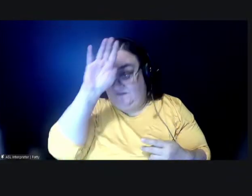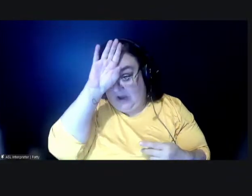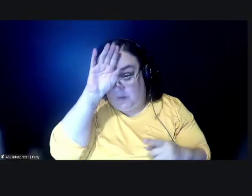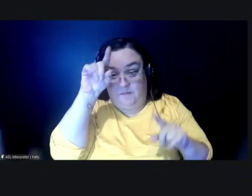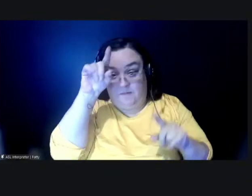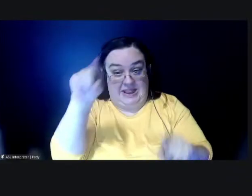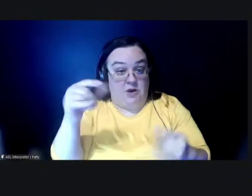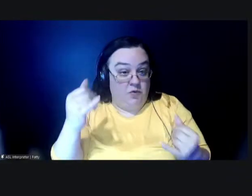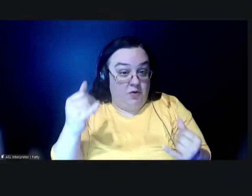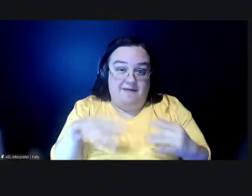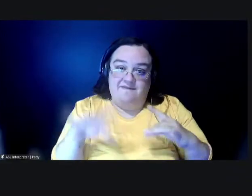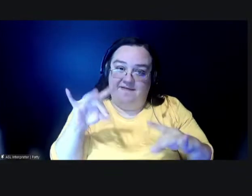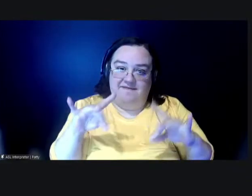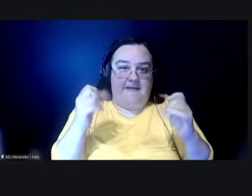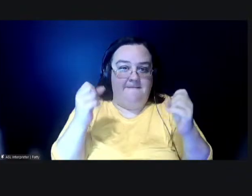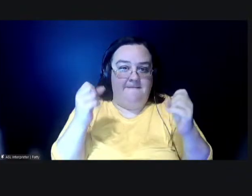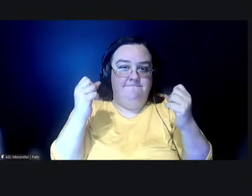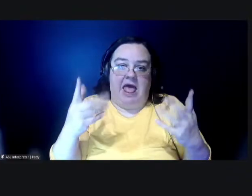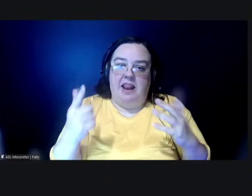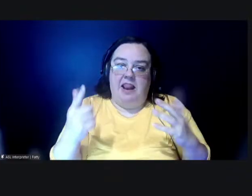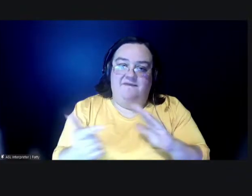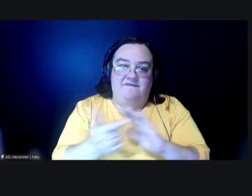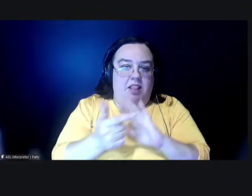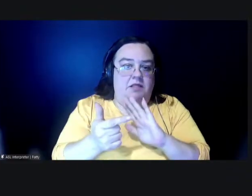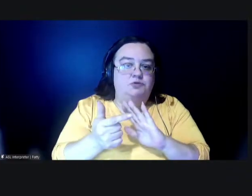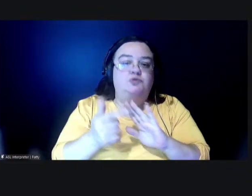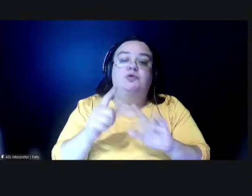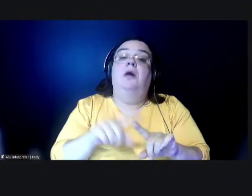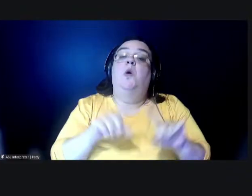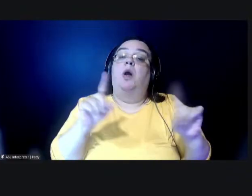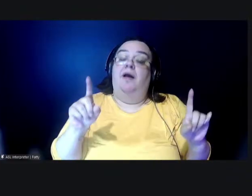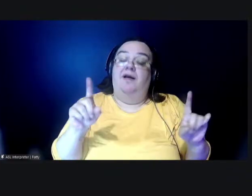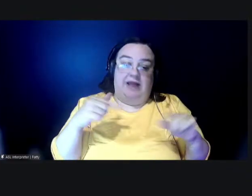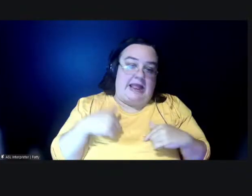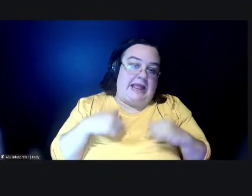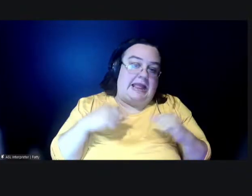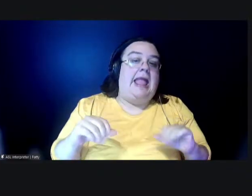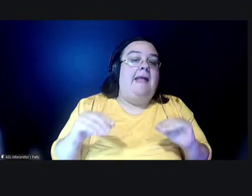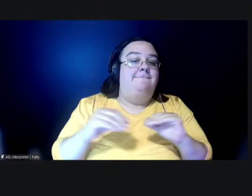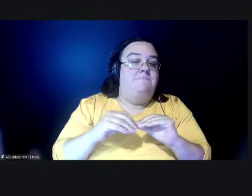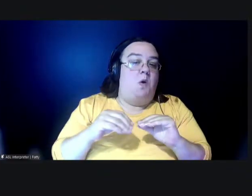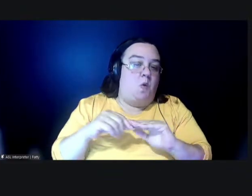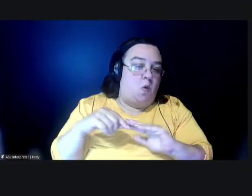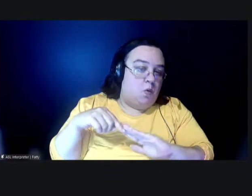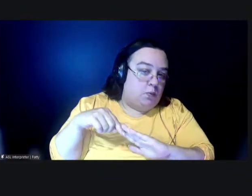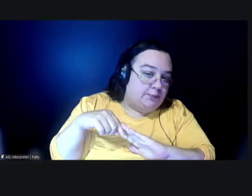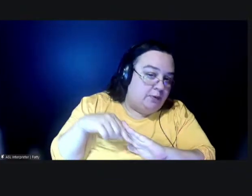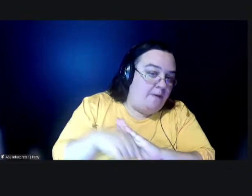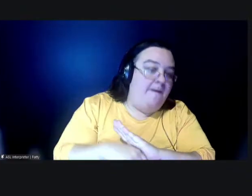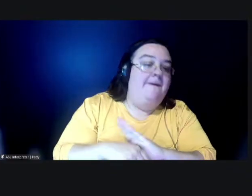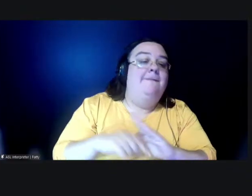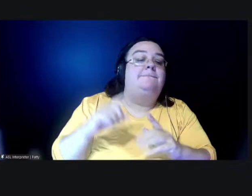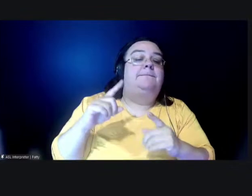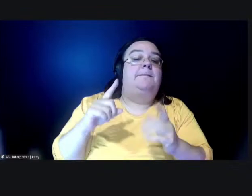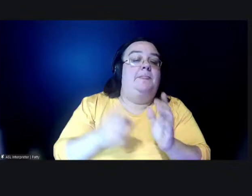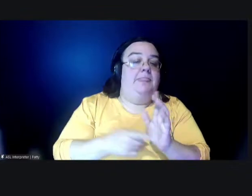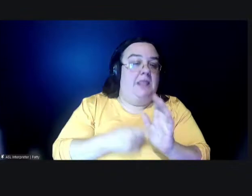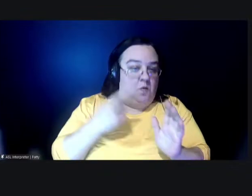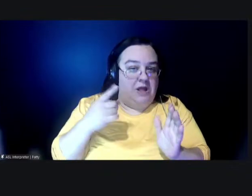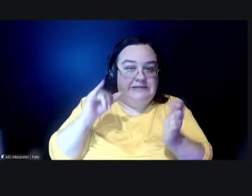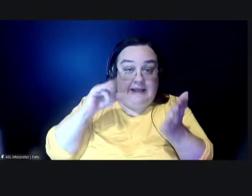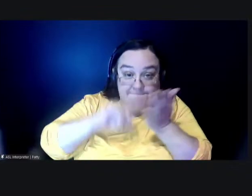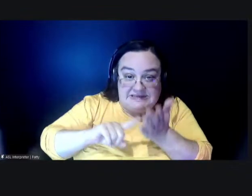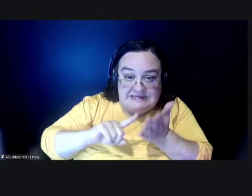found numerous violations. However, I can go into more detail at the conclusion of the